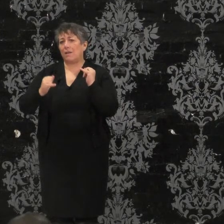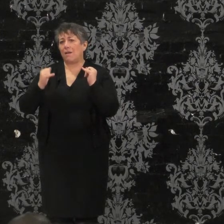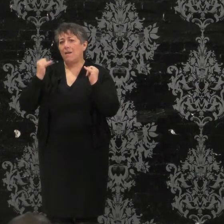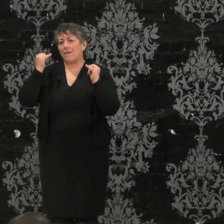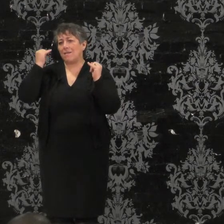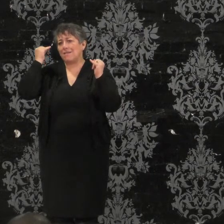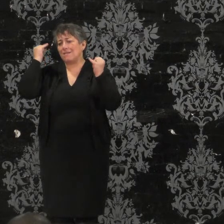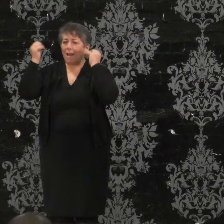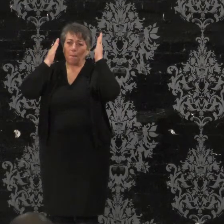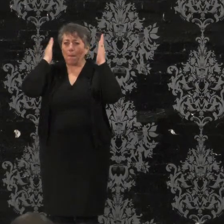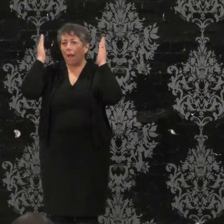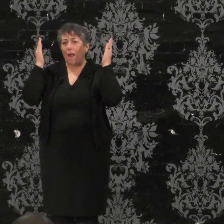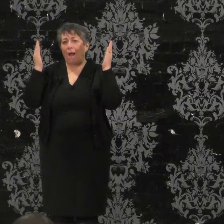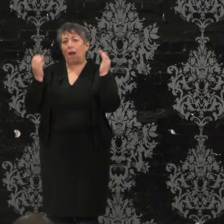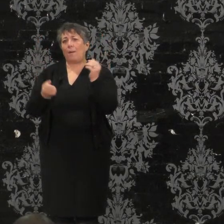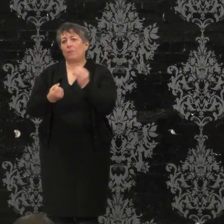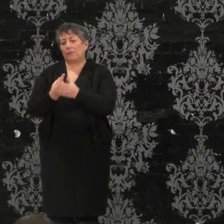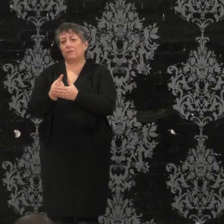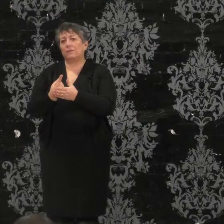Frustrated,